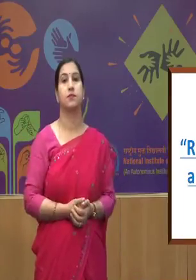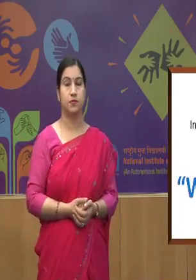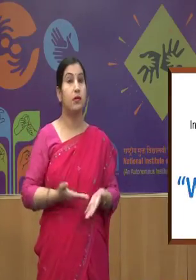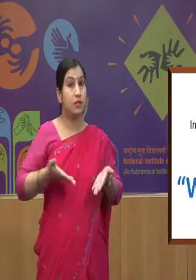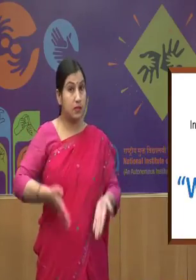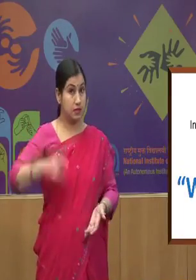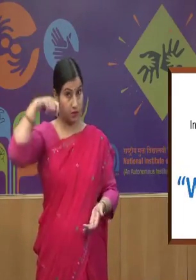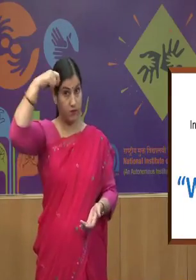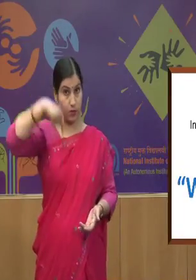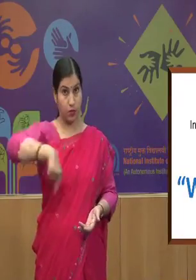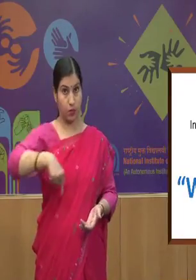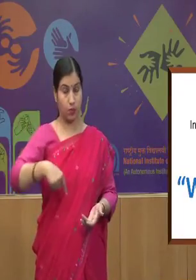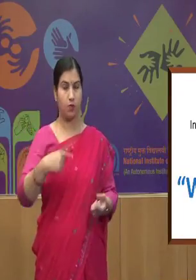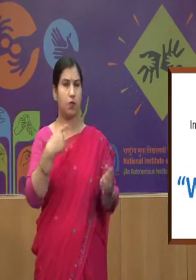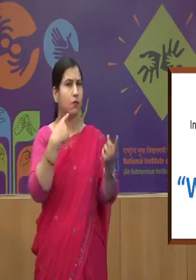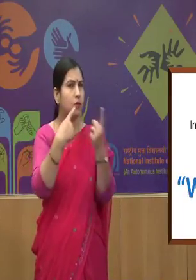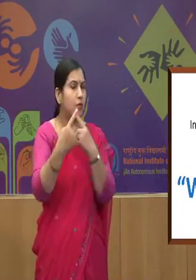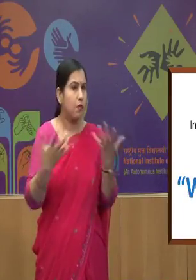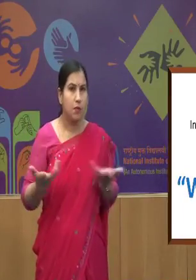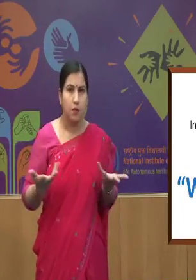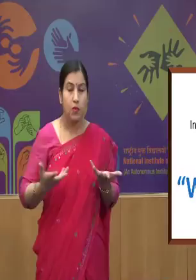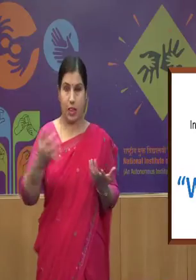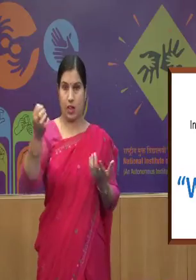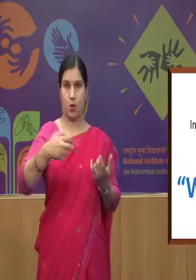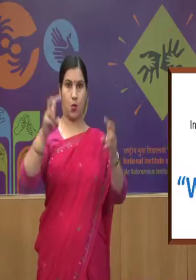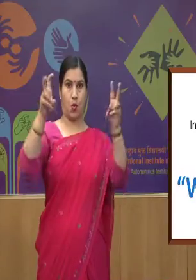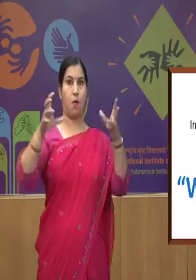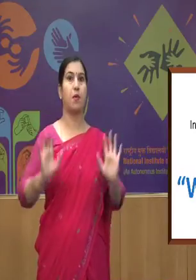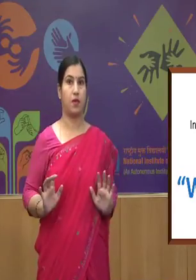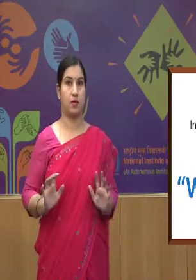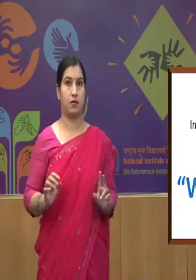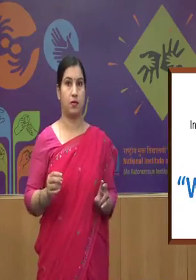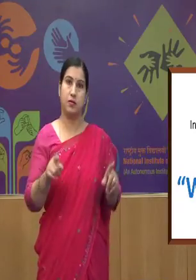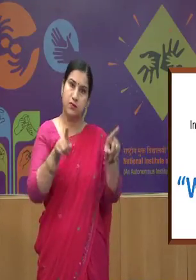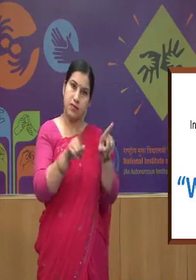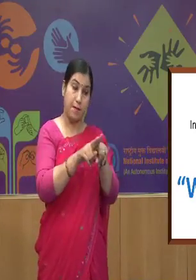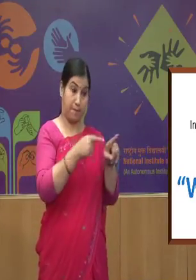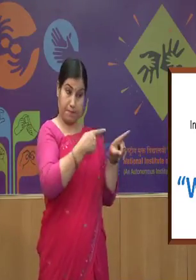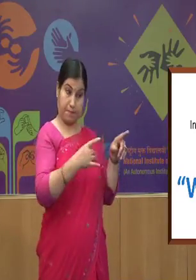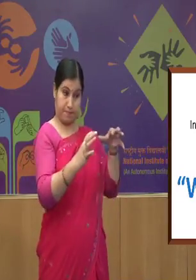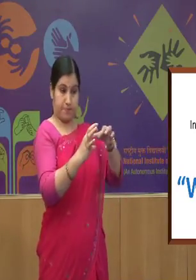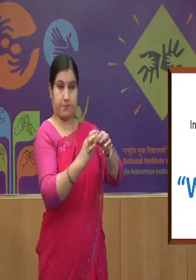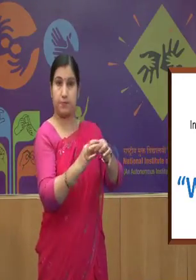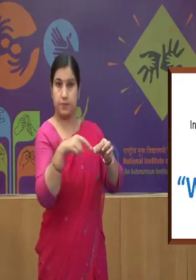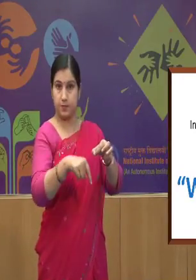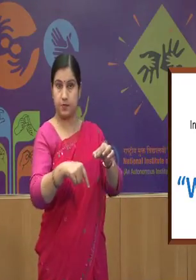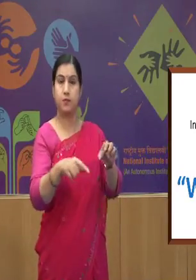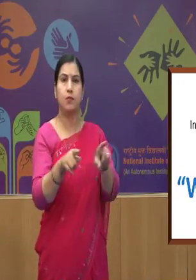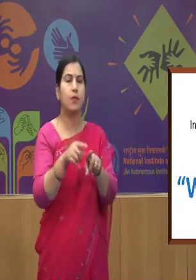In this video, we will study a new topic in the same series, and the name